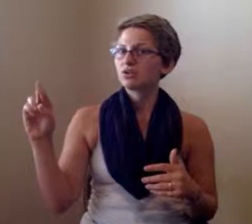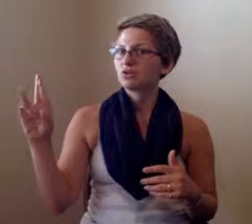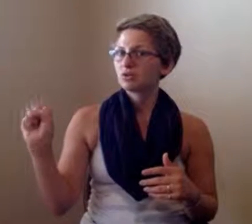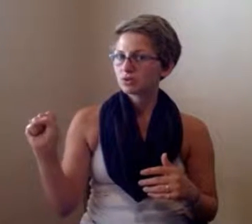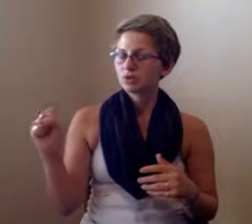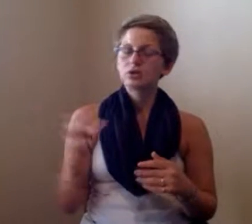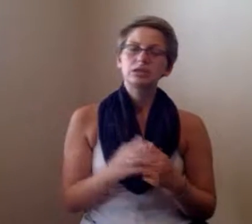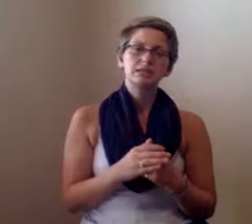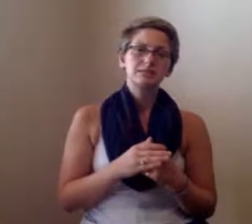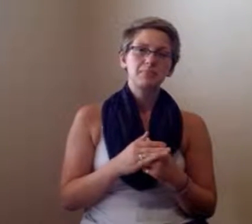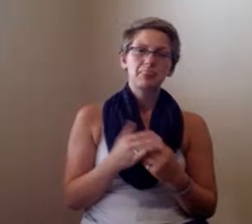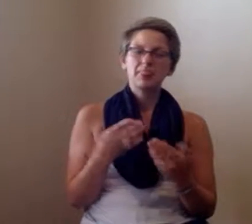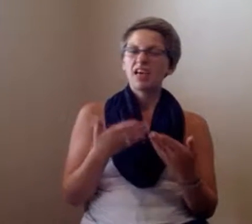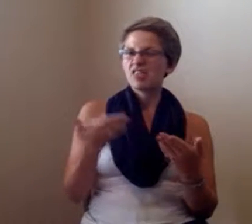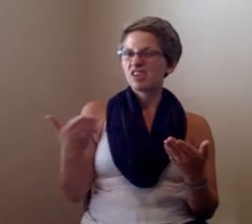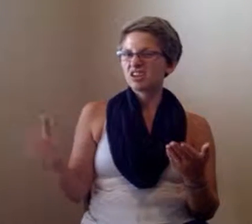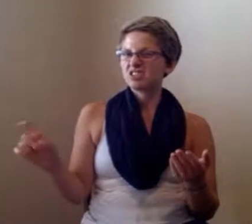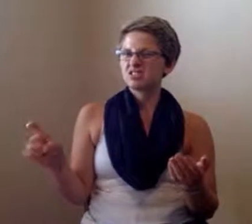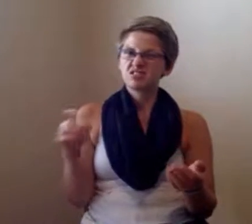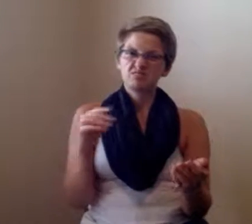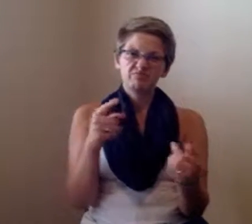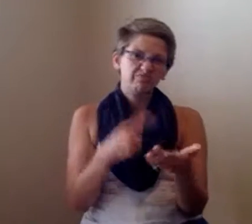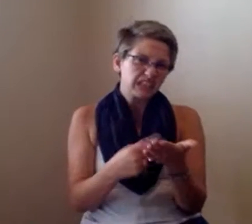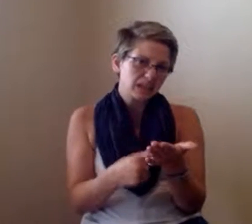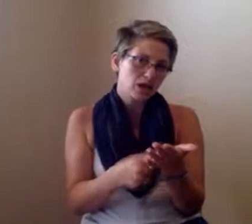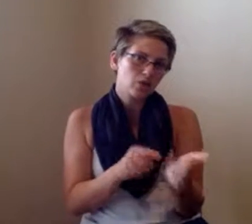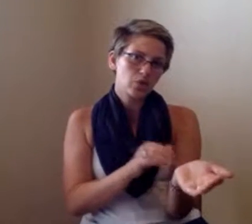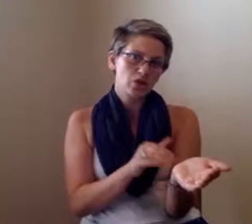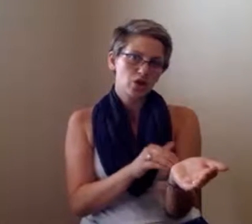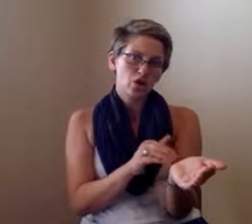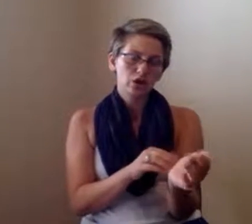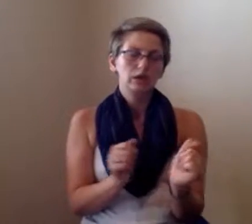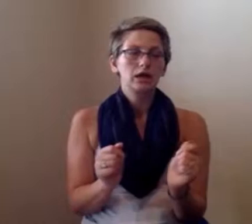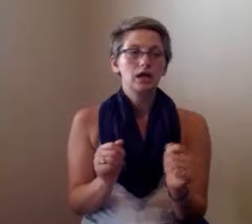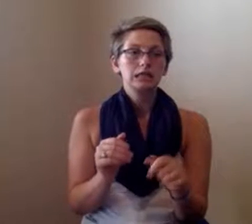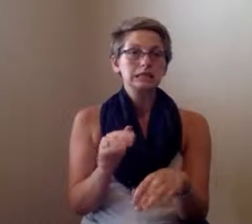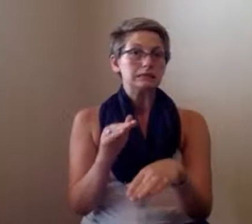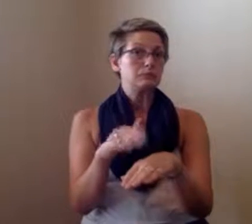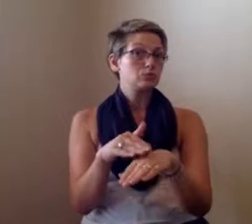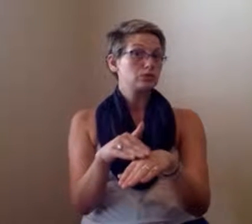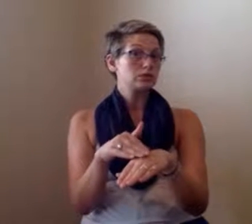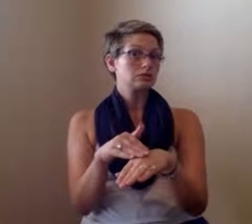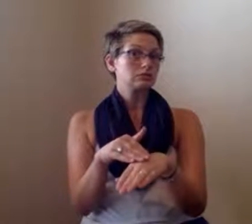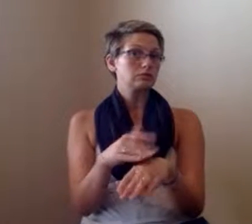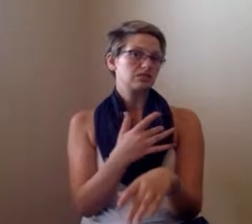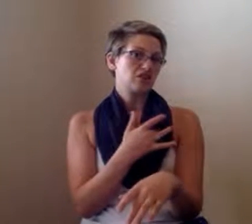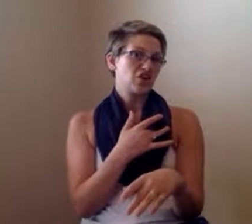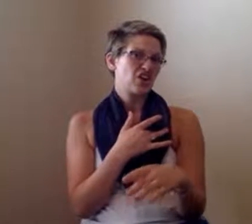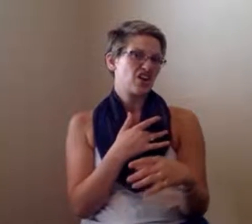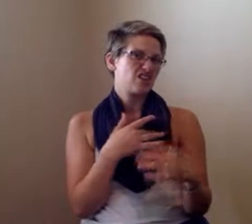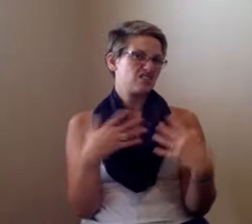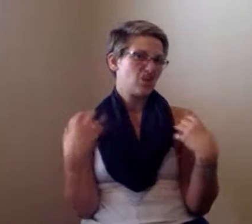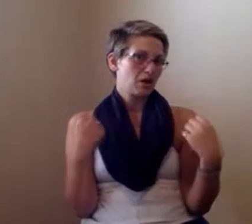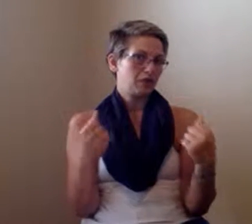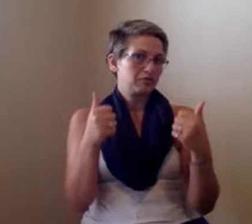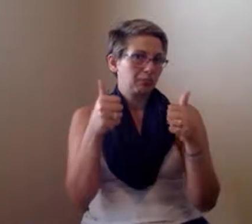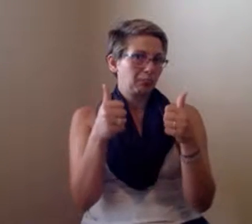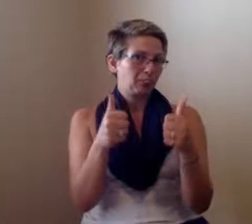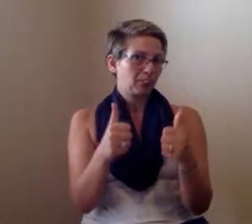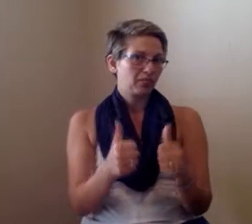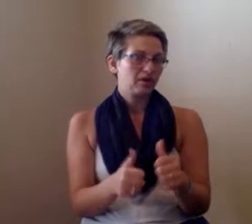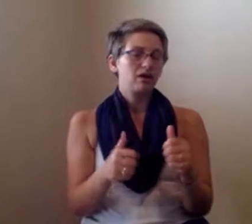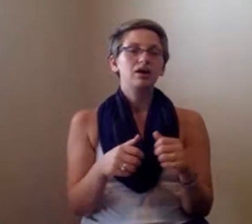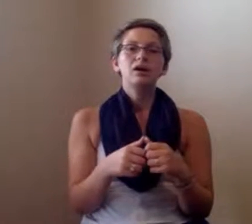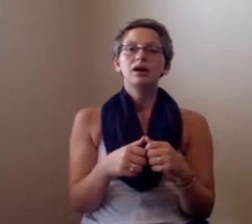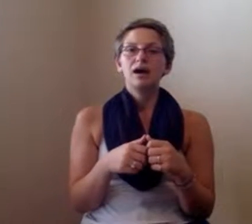are some of the warning signs and signals, and getting on the road to heart health, and also resources. And the